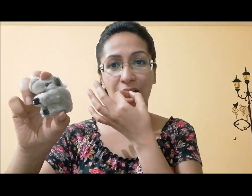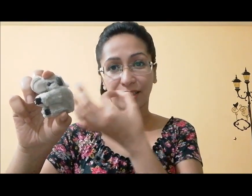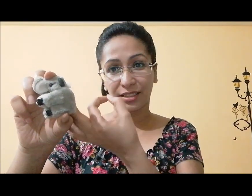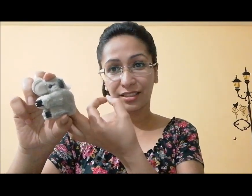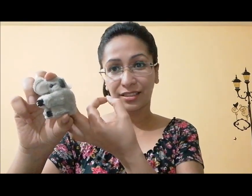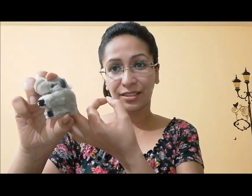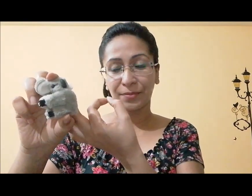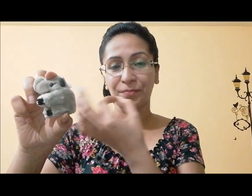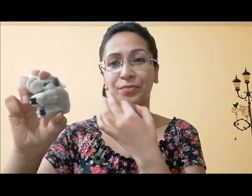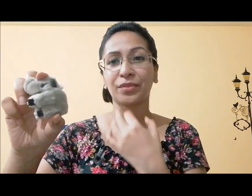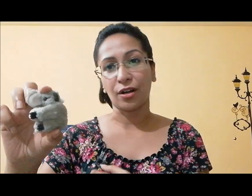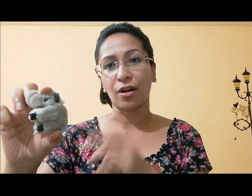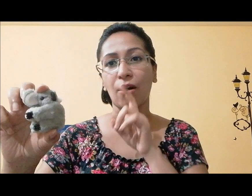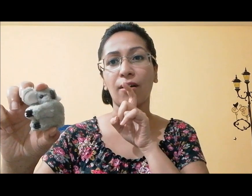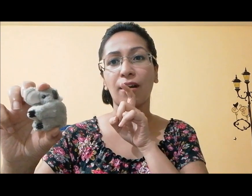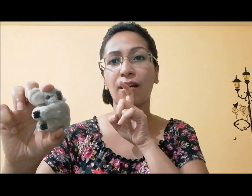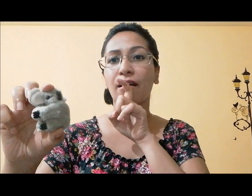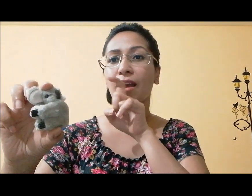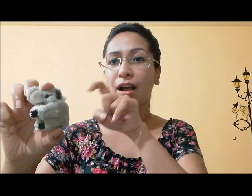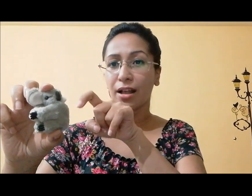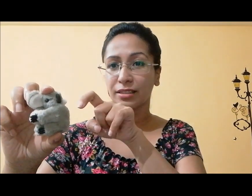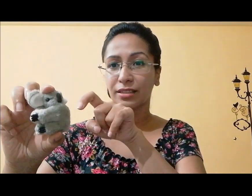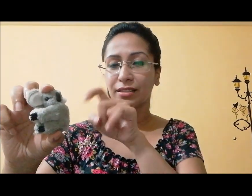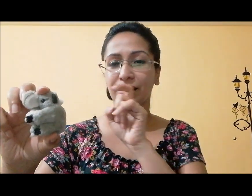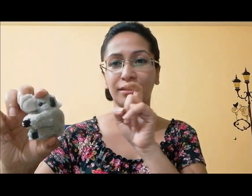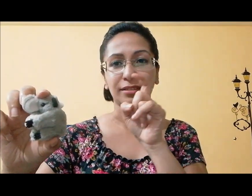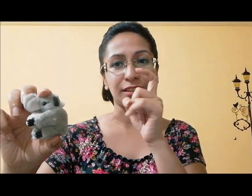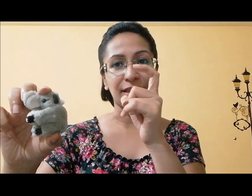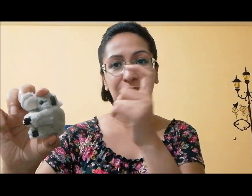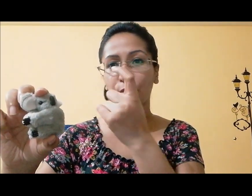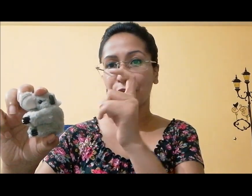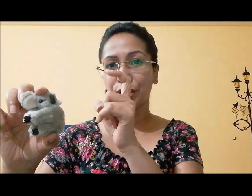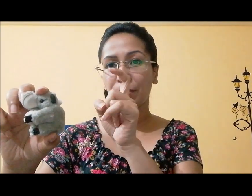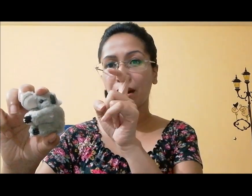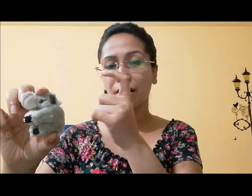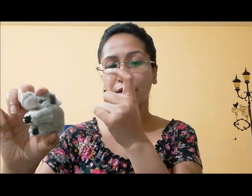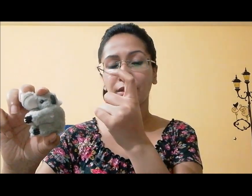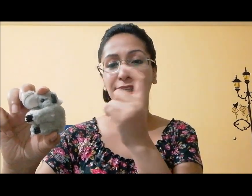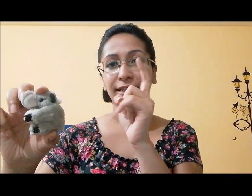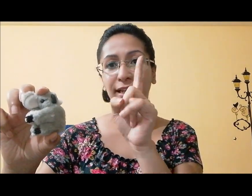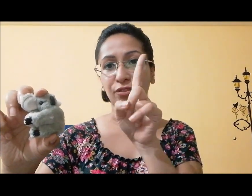asked. Or ask. This is like a question mark, index finger